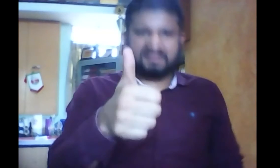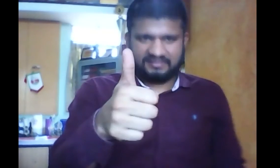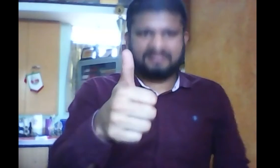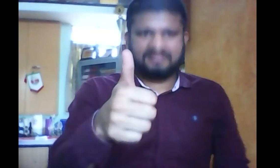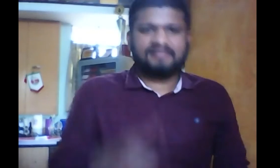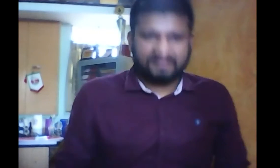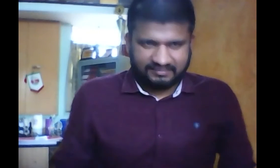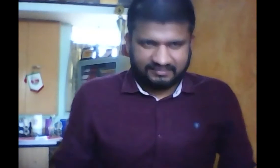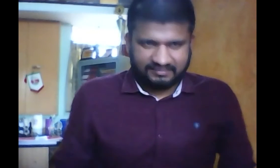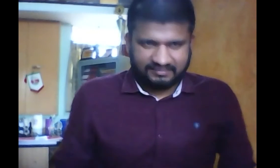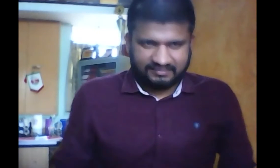Very nice one.